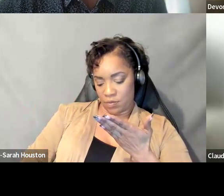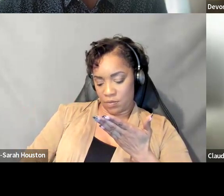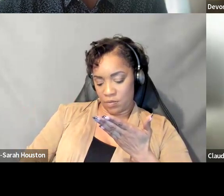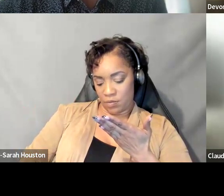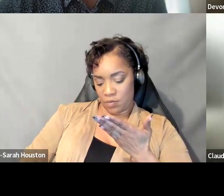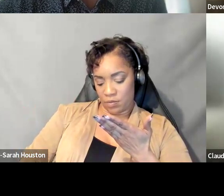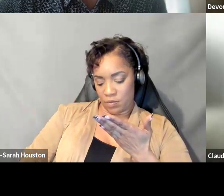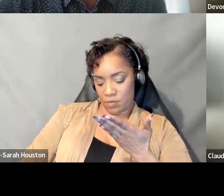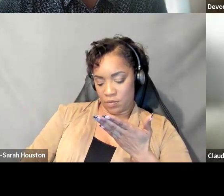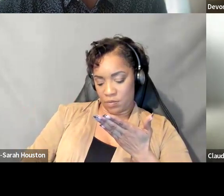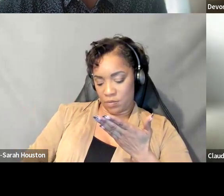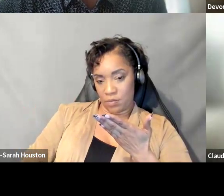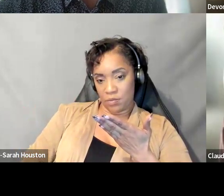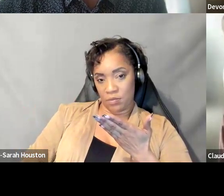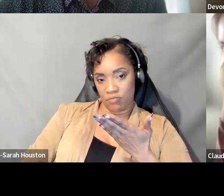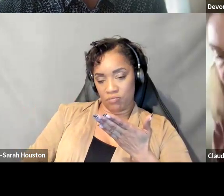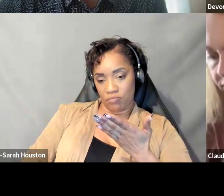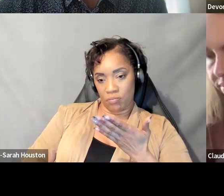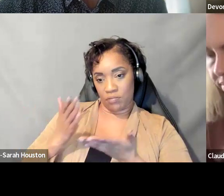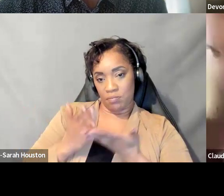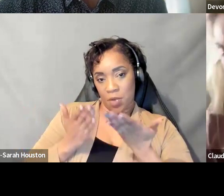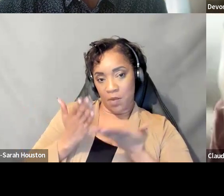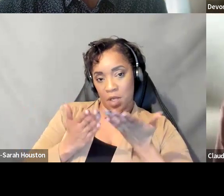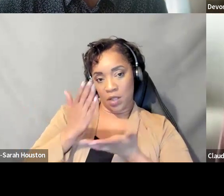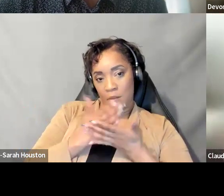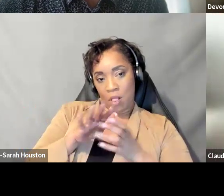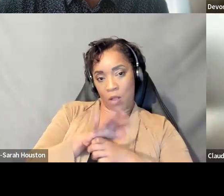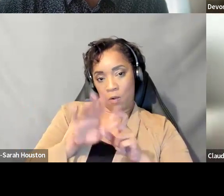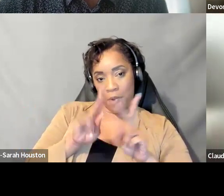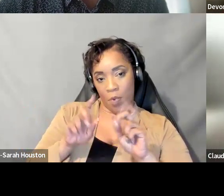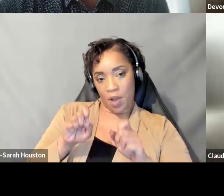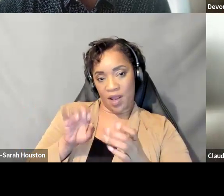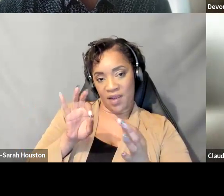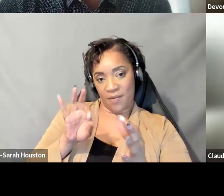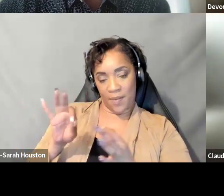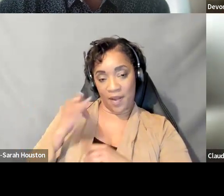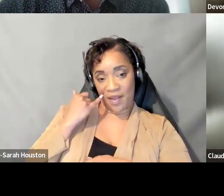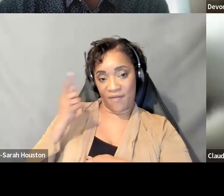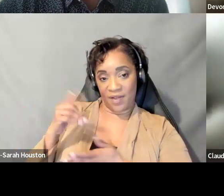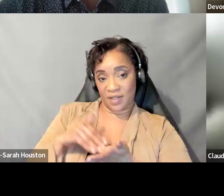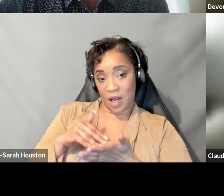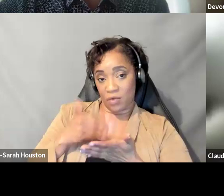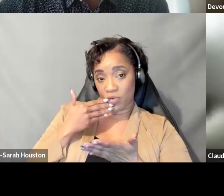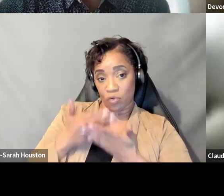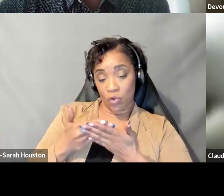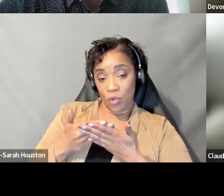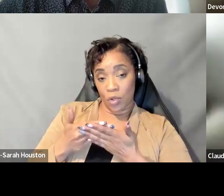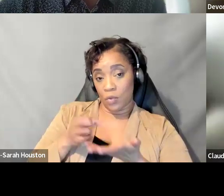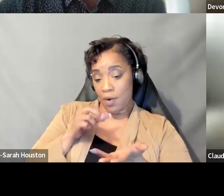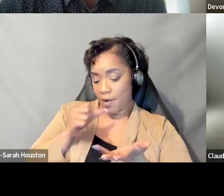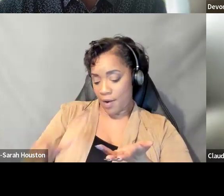provide feedback about whether a particular practitioner is amenable or compassionate or